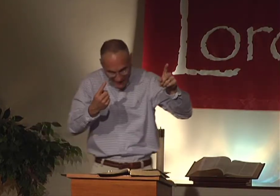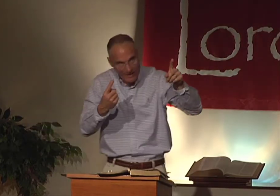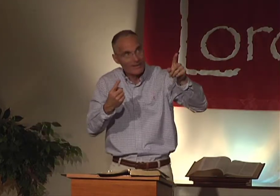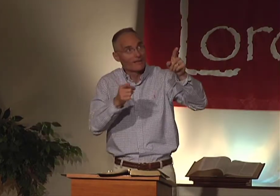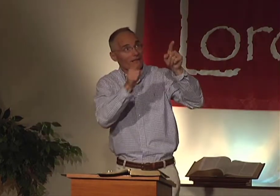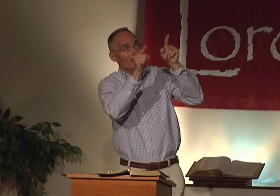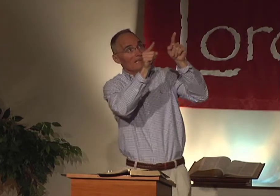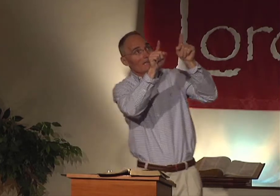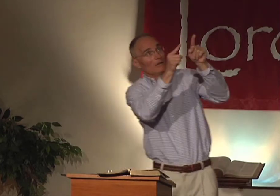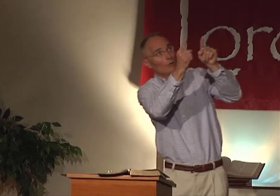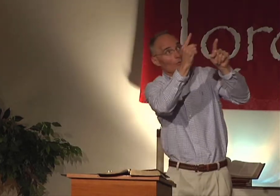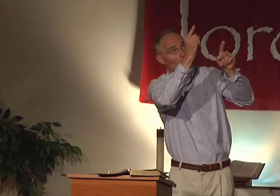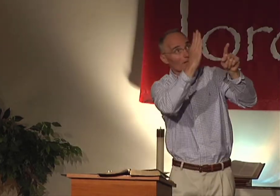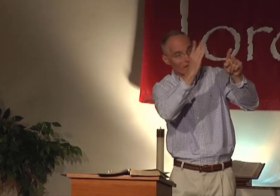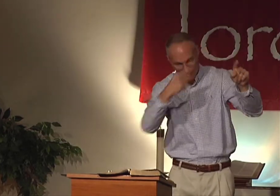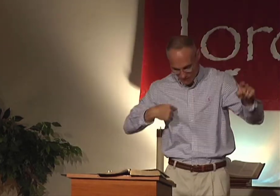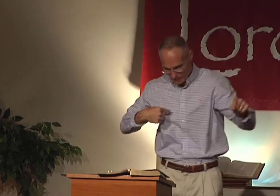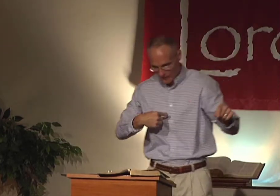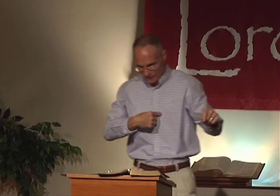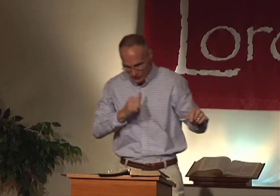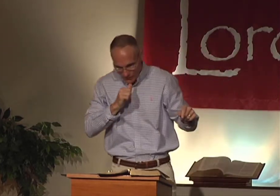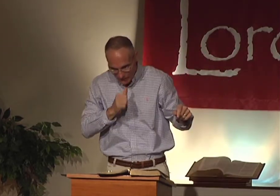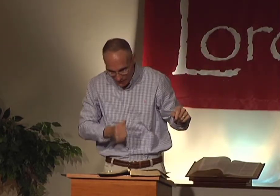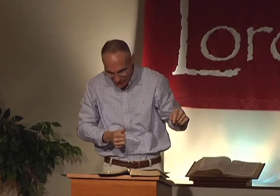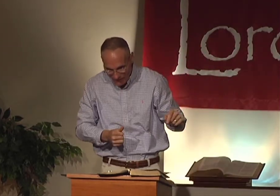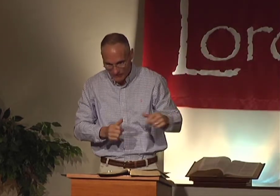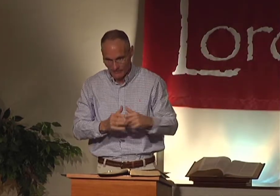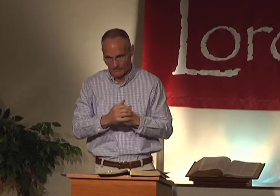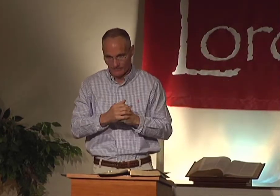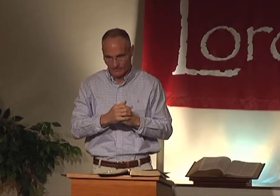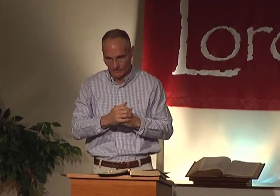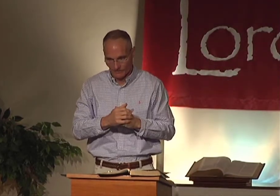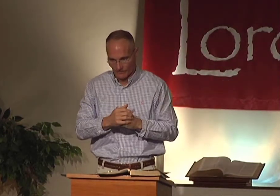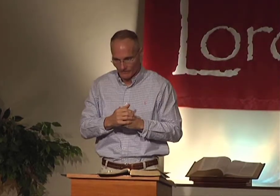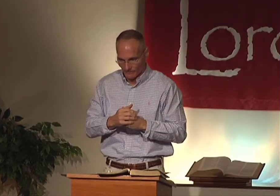We understand that He alone is God and we are not.